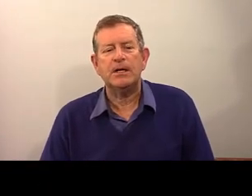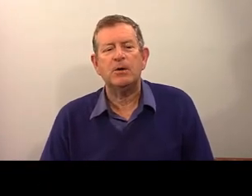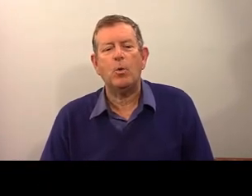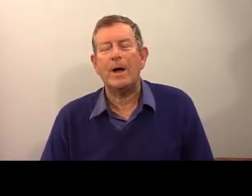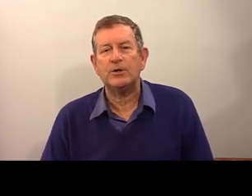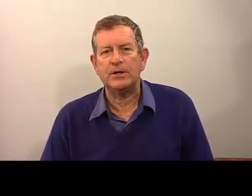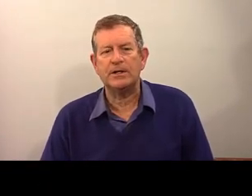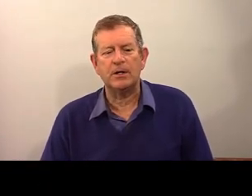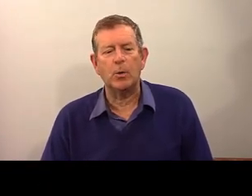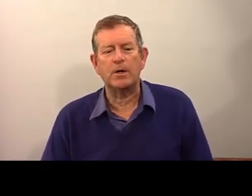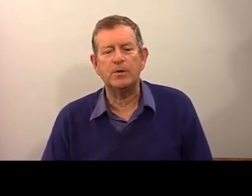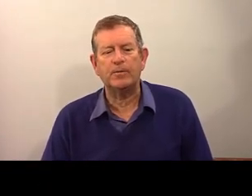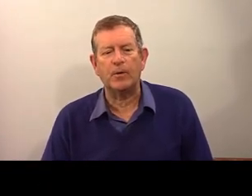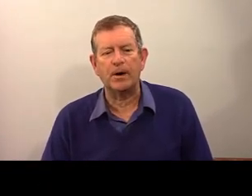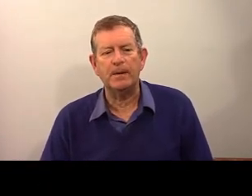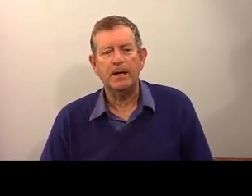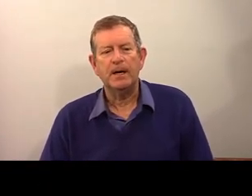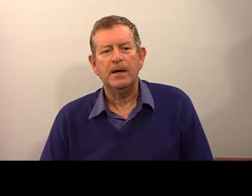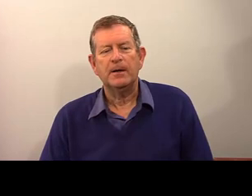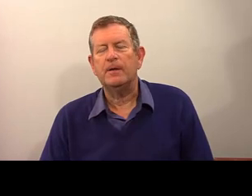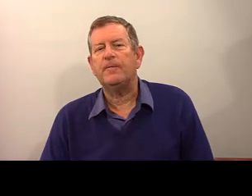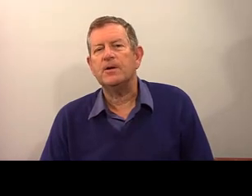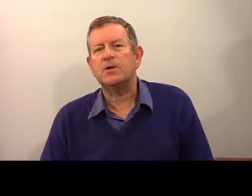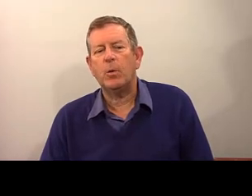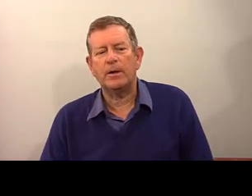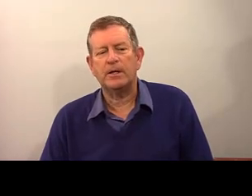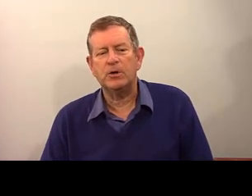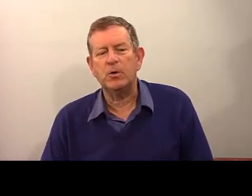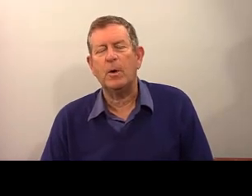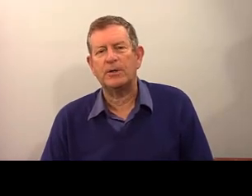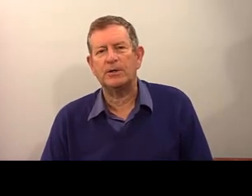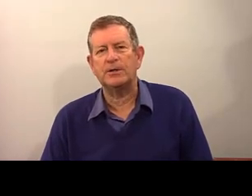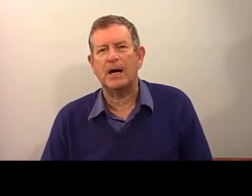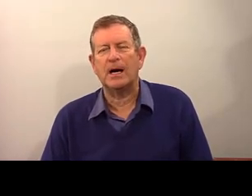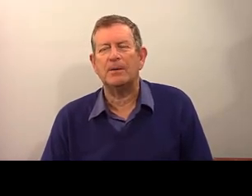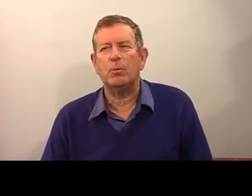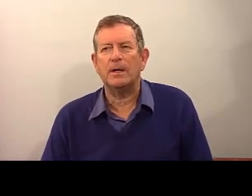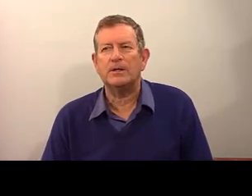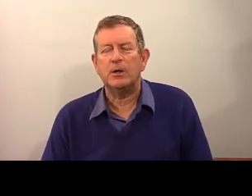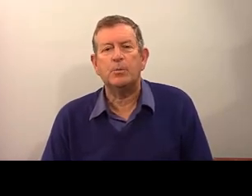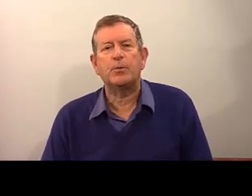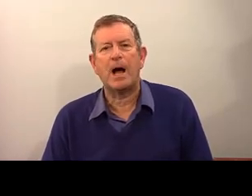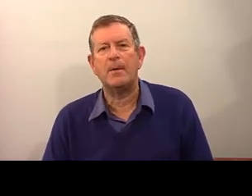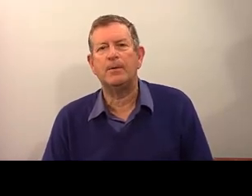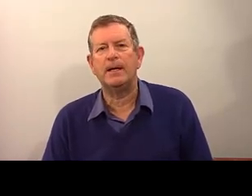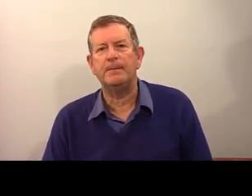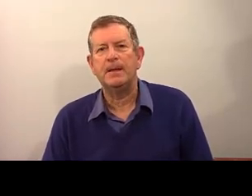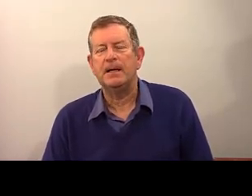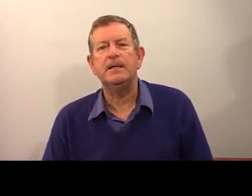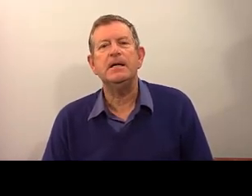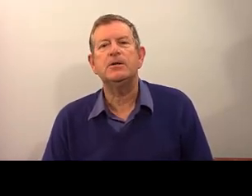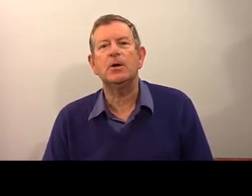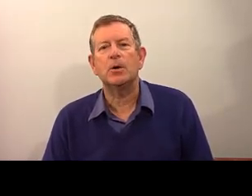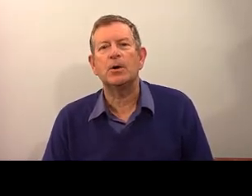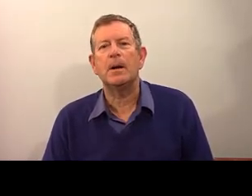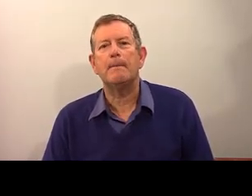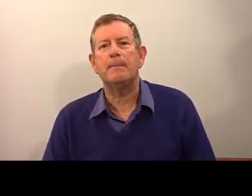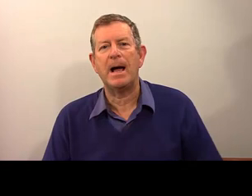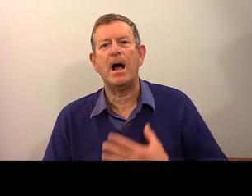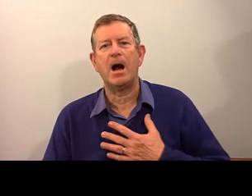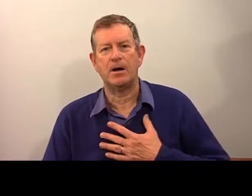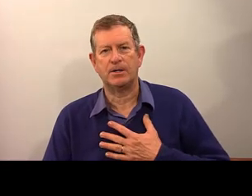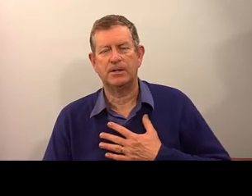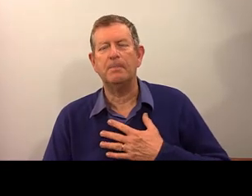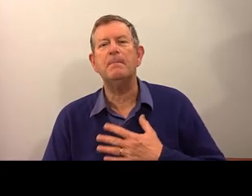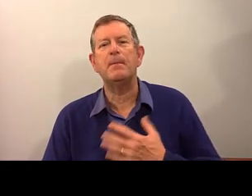you see questions that you are to form. The first two questions are ones that you probably need to learn